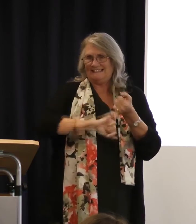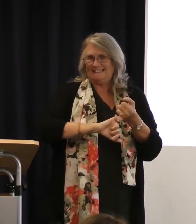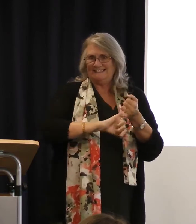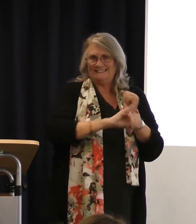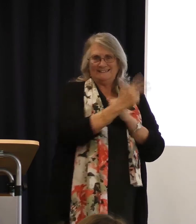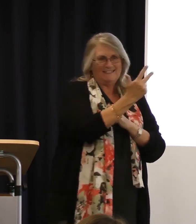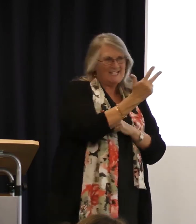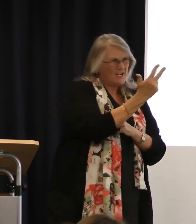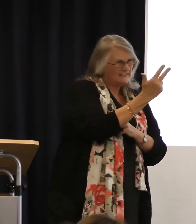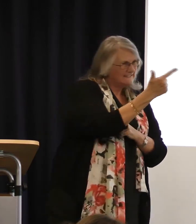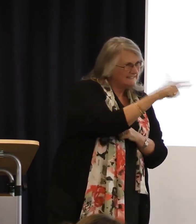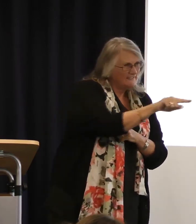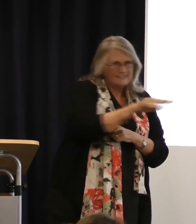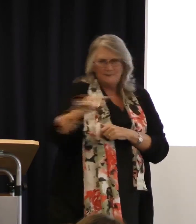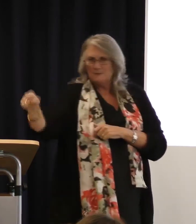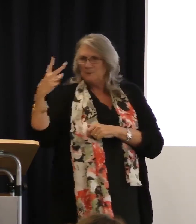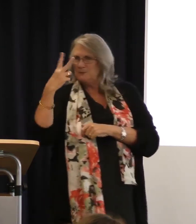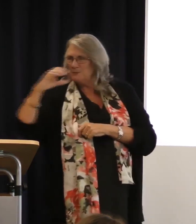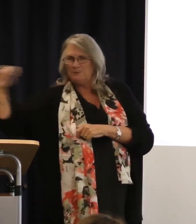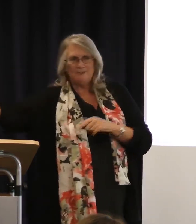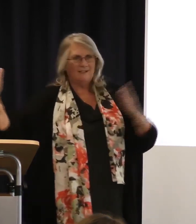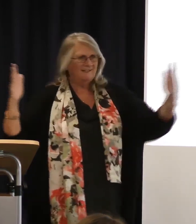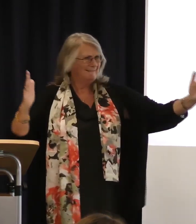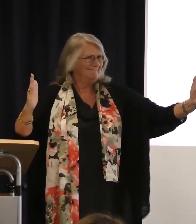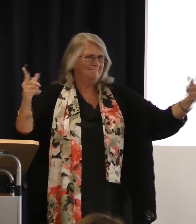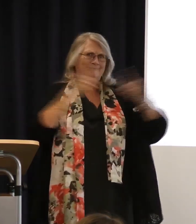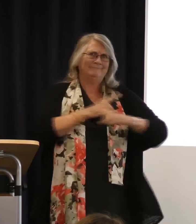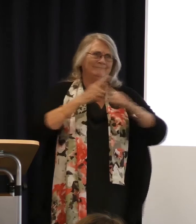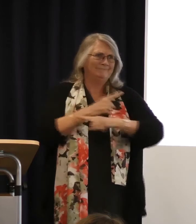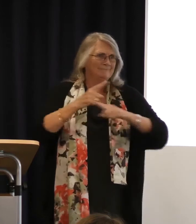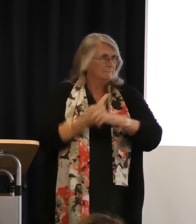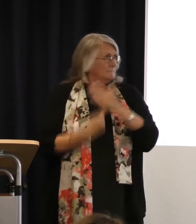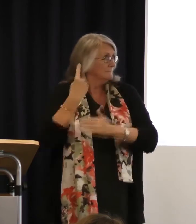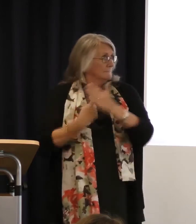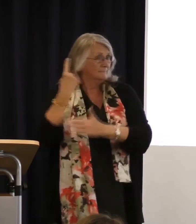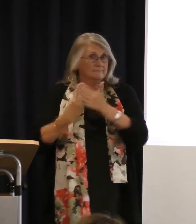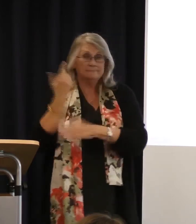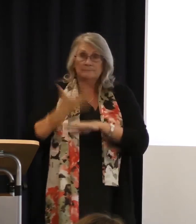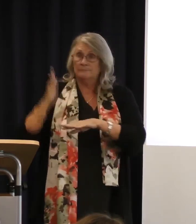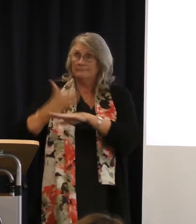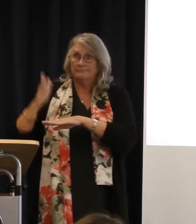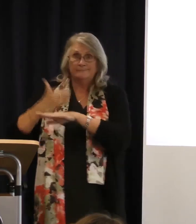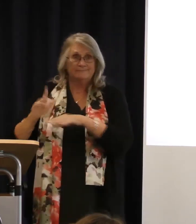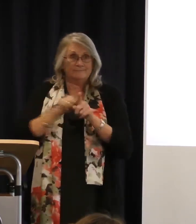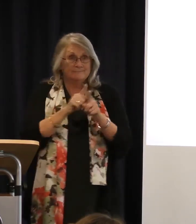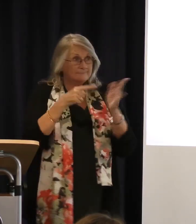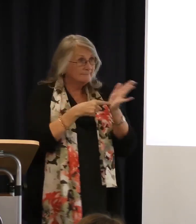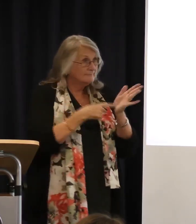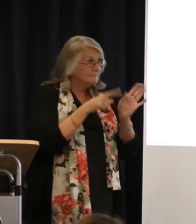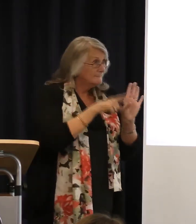And I think I refer to those years, the 1970s to the 2000s, as the golden years. There were a lot of changes,